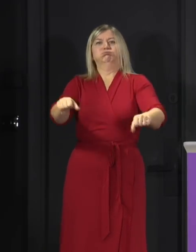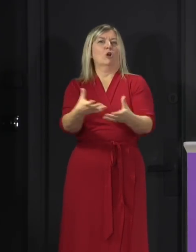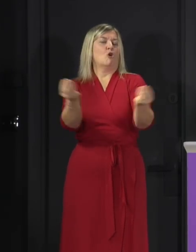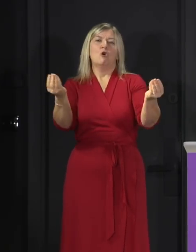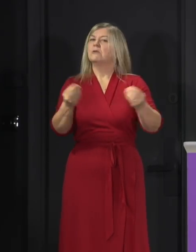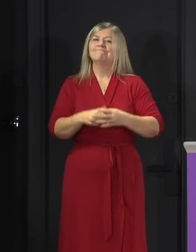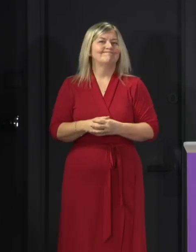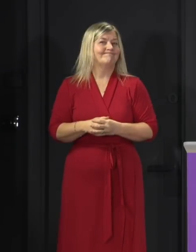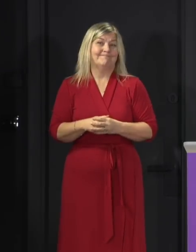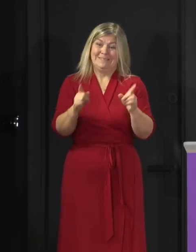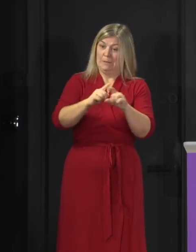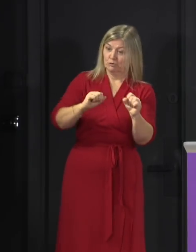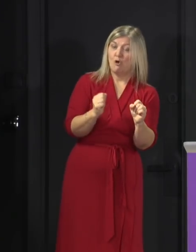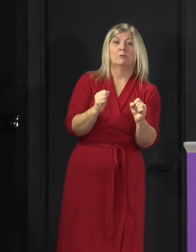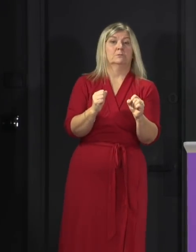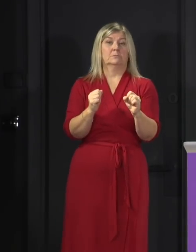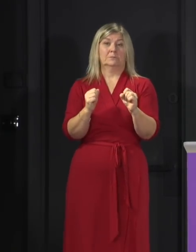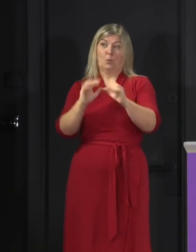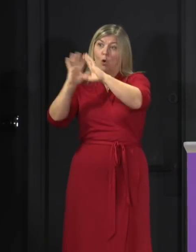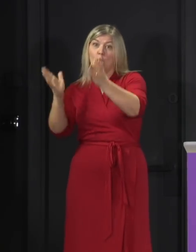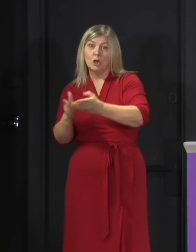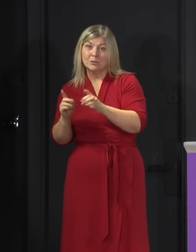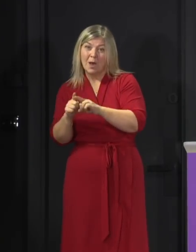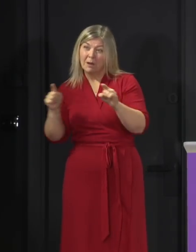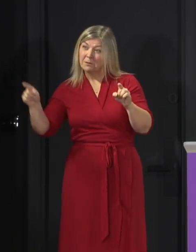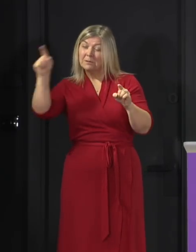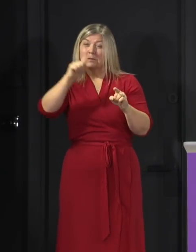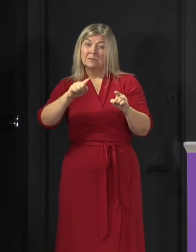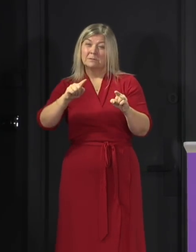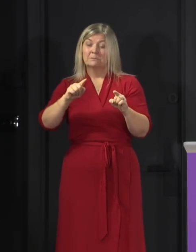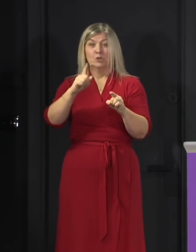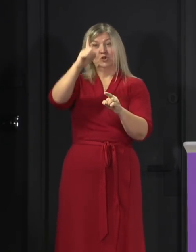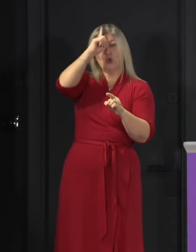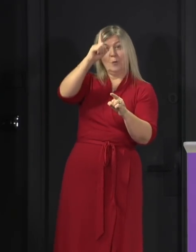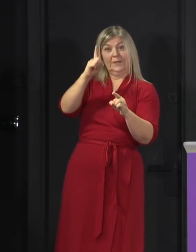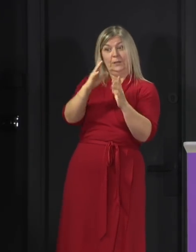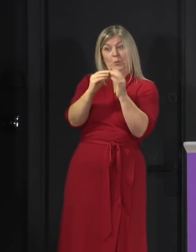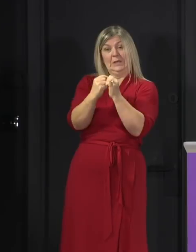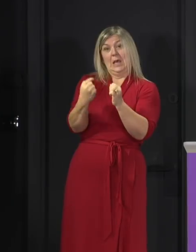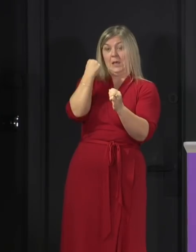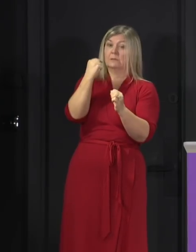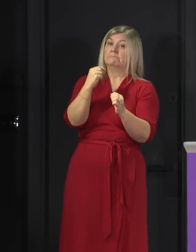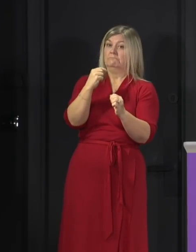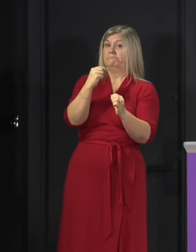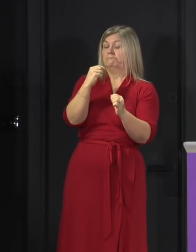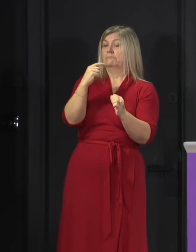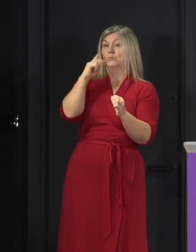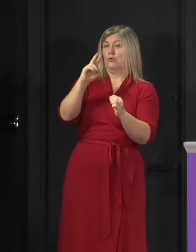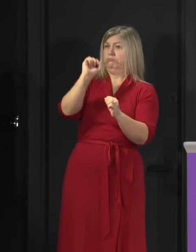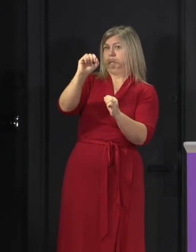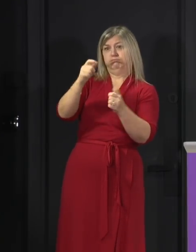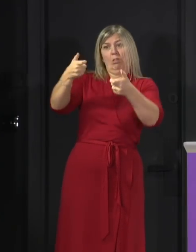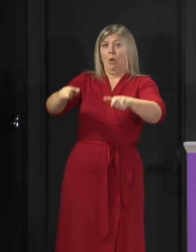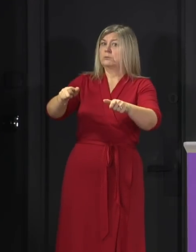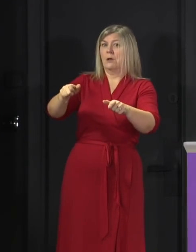countries around the world. Over the weekend, we've seen, for example, Germany announce a further very stringent